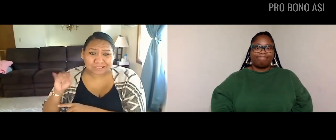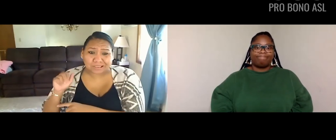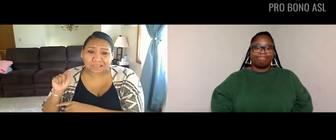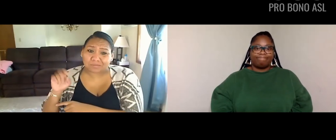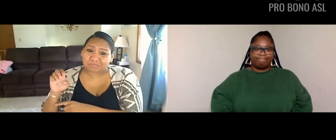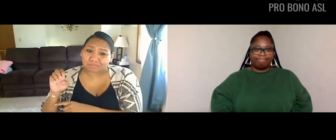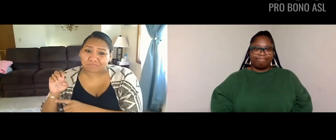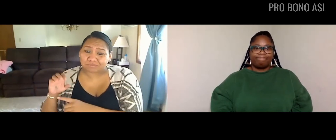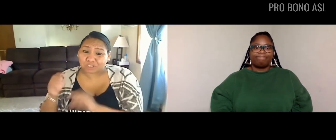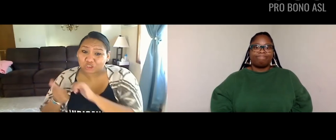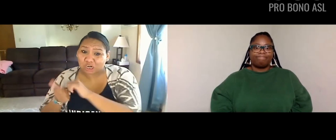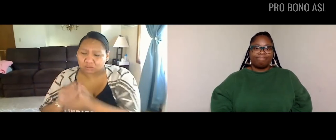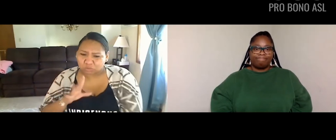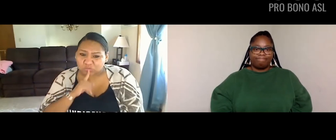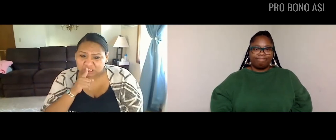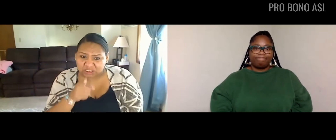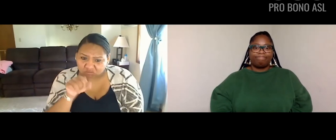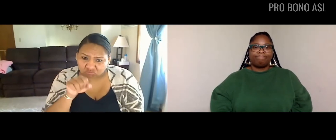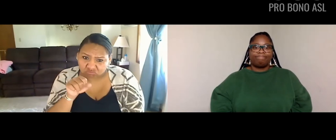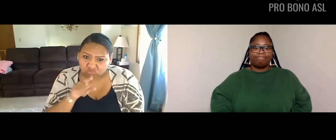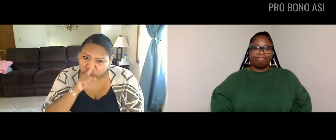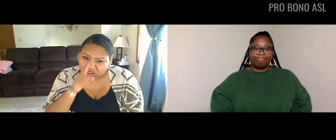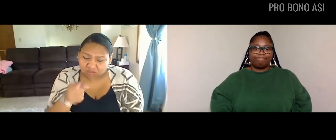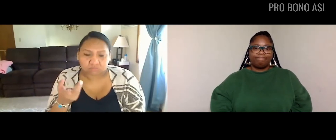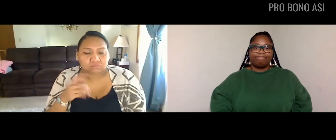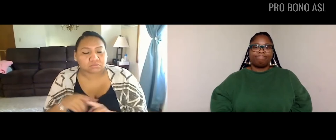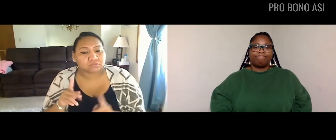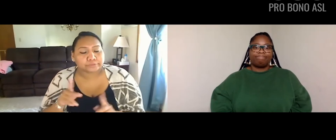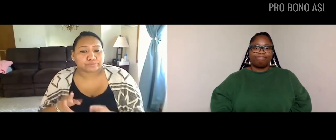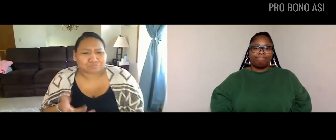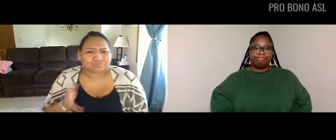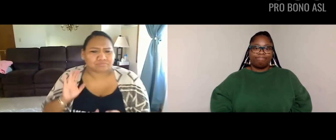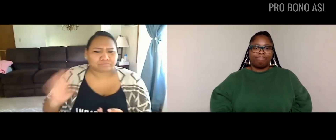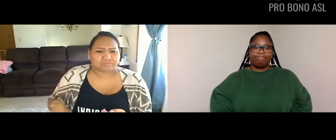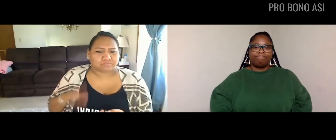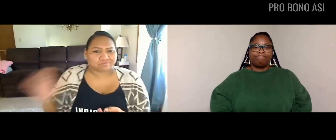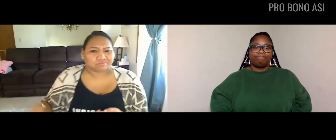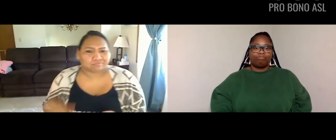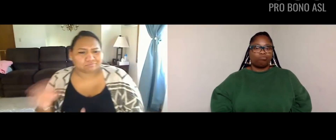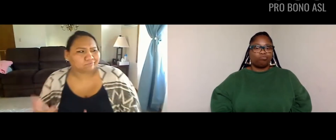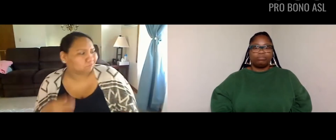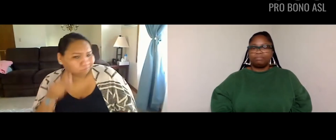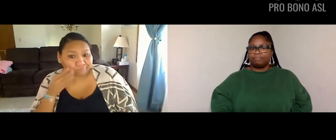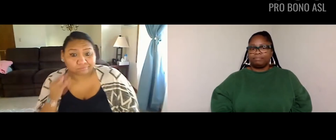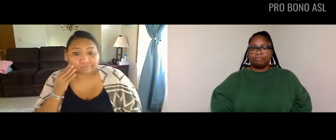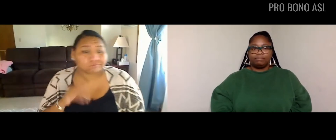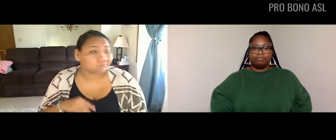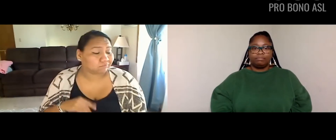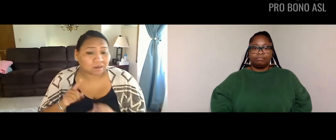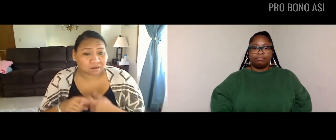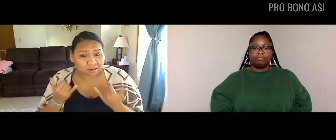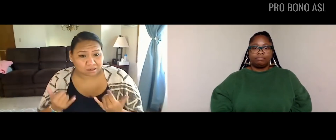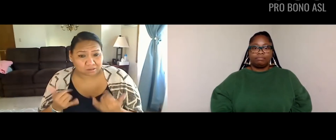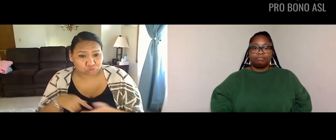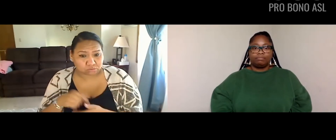warning everyone else for a very long time, especially about climate change. We've been talking about it for a very long